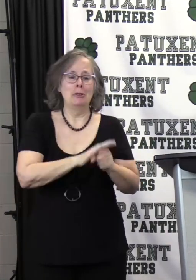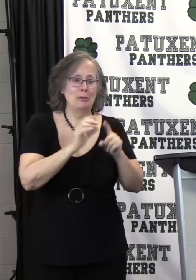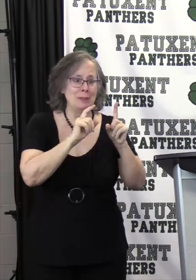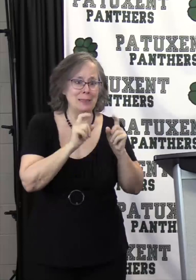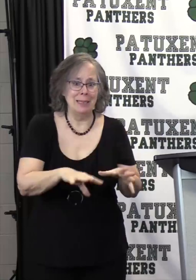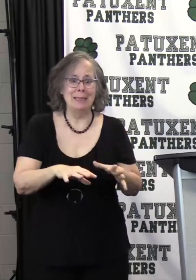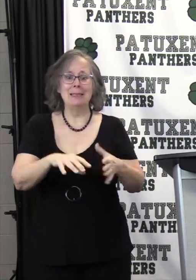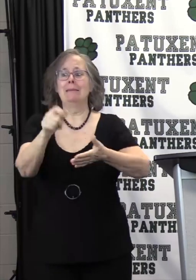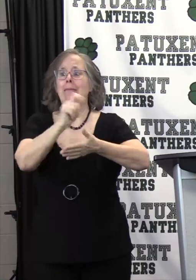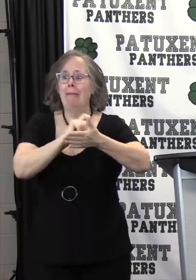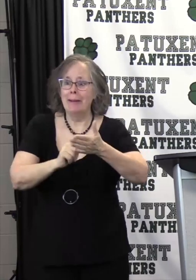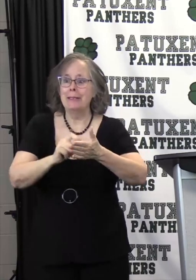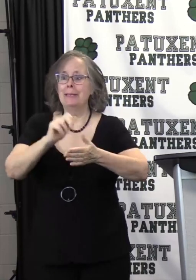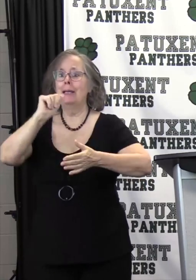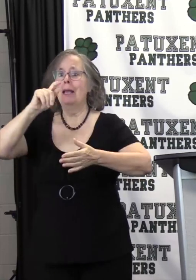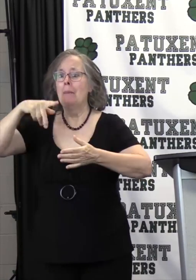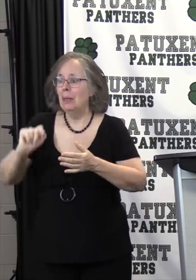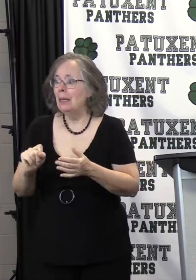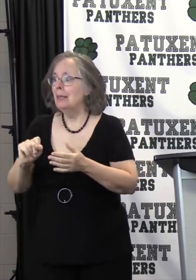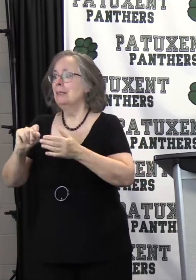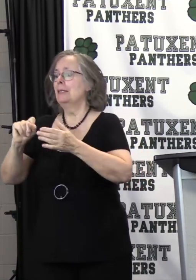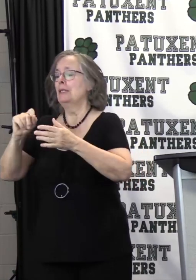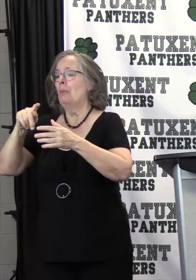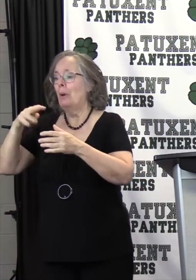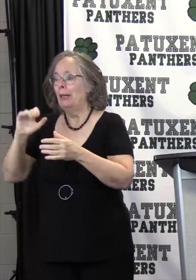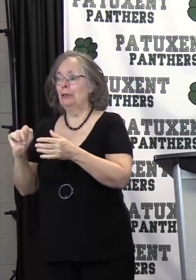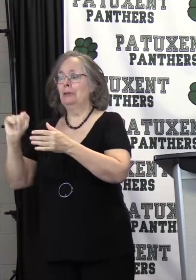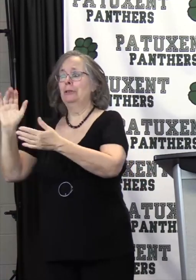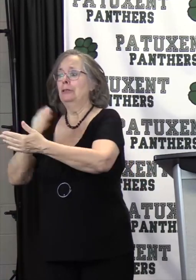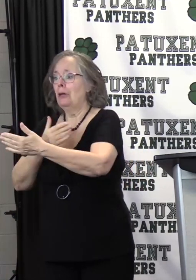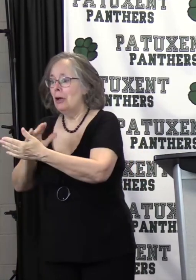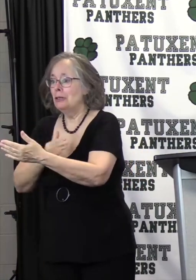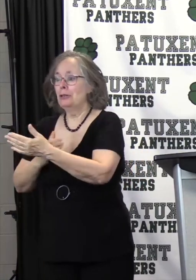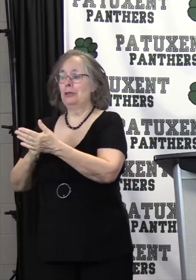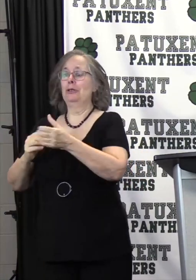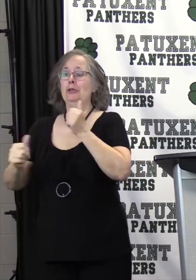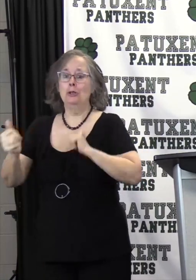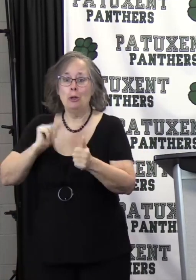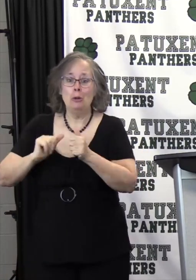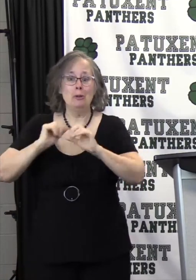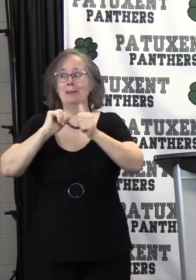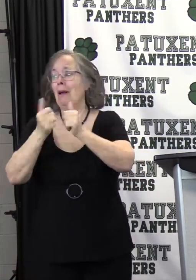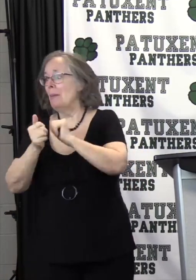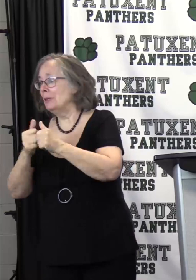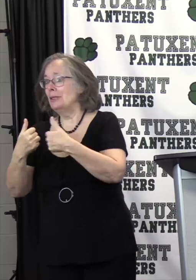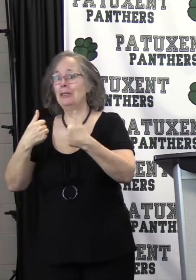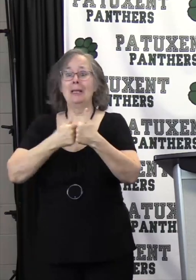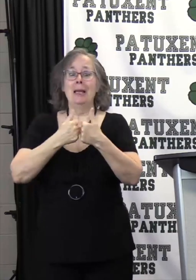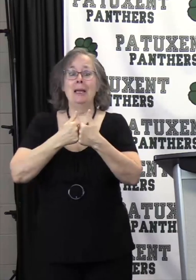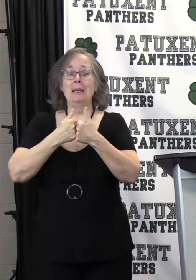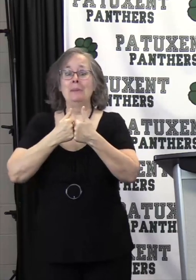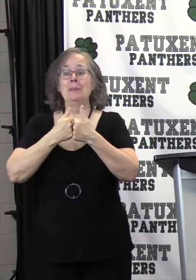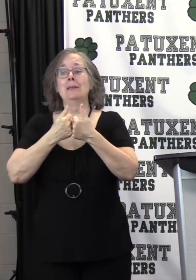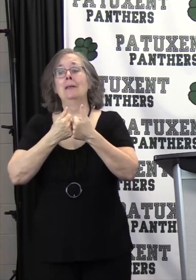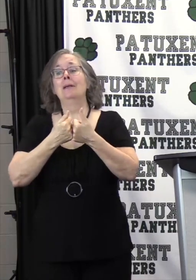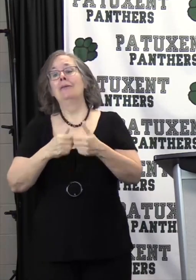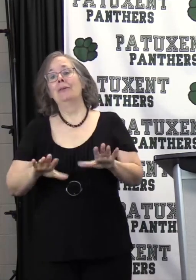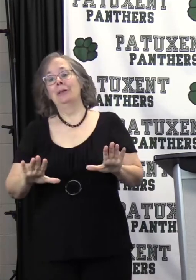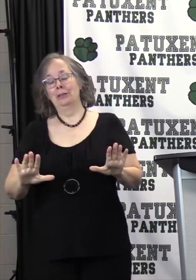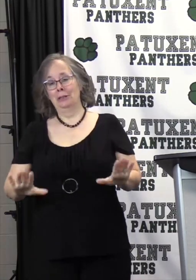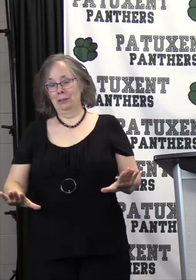tests and essays, AP exams, practicals, concerts, shows, competitions, and games have now come to a